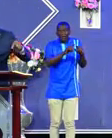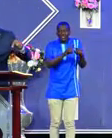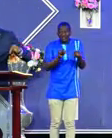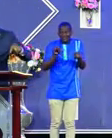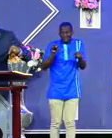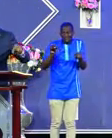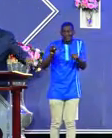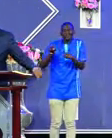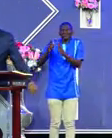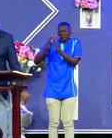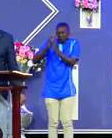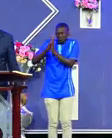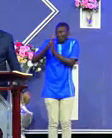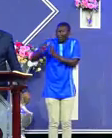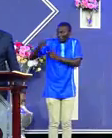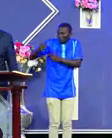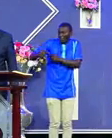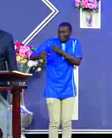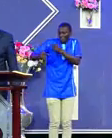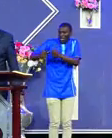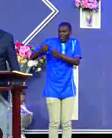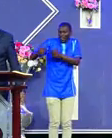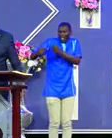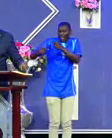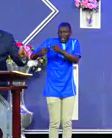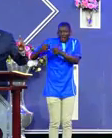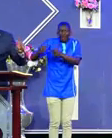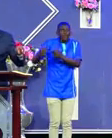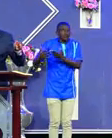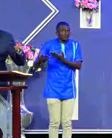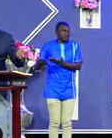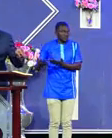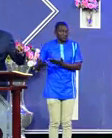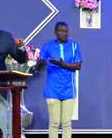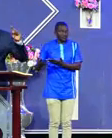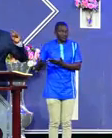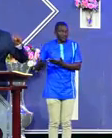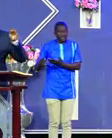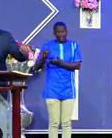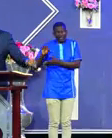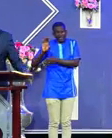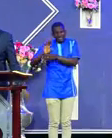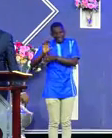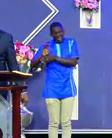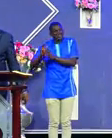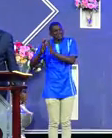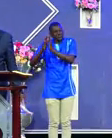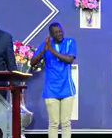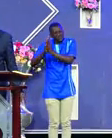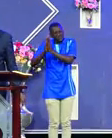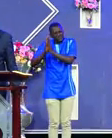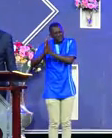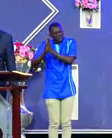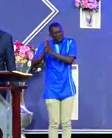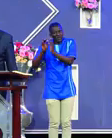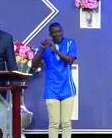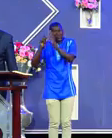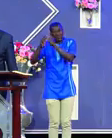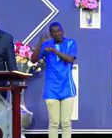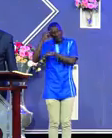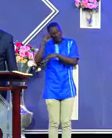made without ceasing. Naye abekkanisa ne banyiikiranga mu kusabira. Of the church unto God for him. Eri